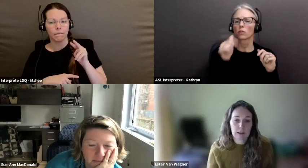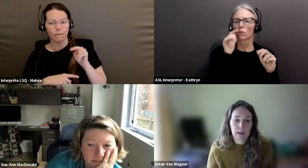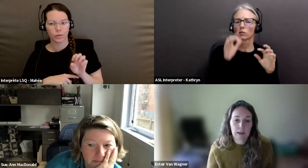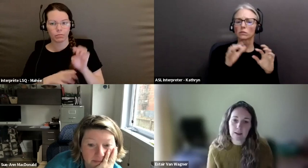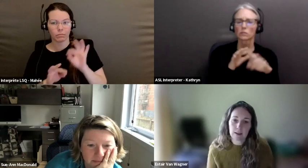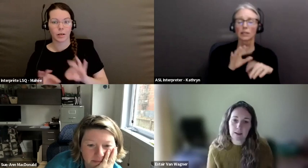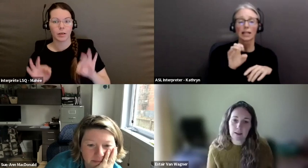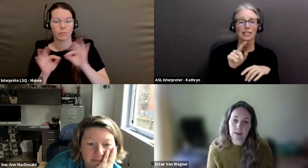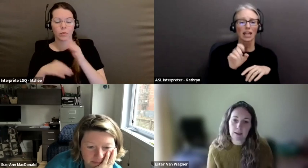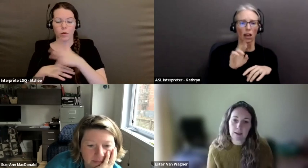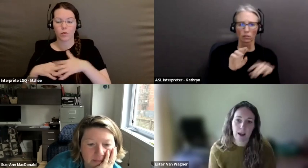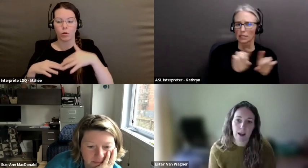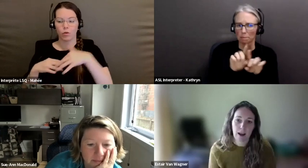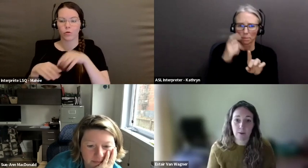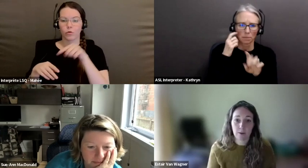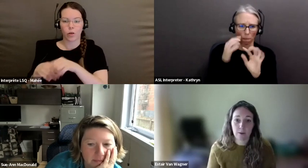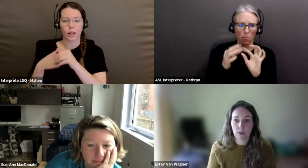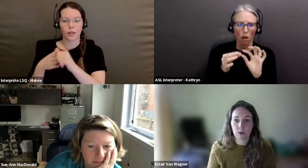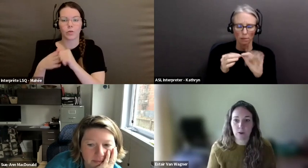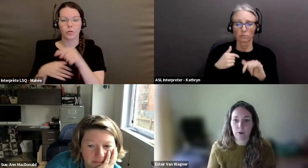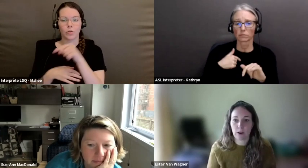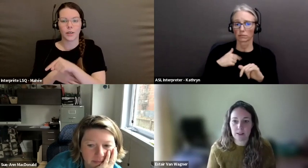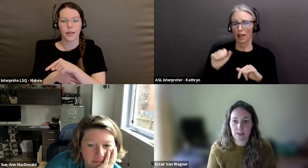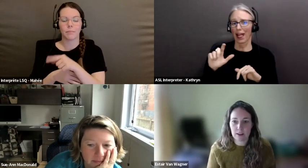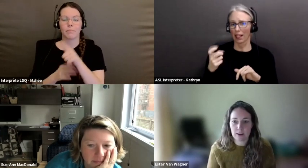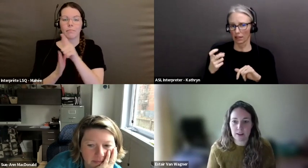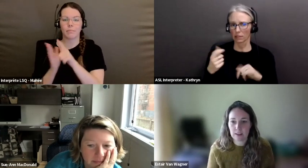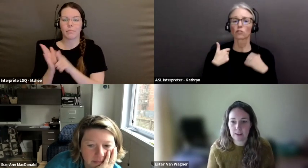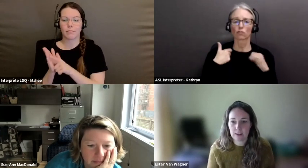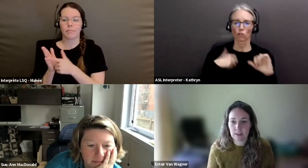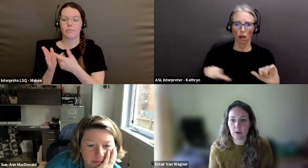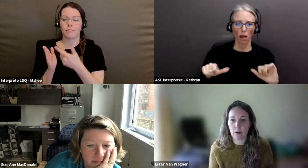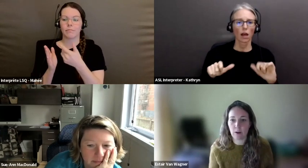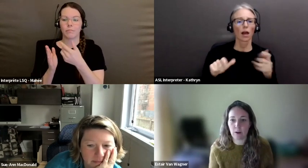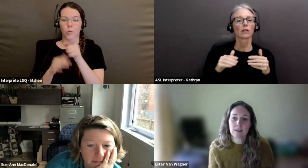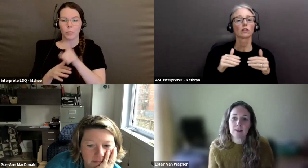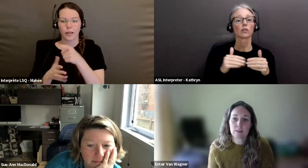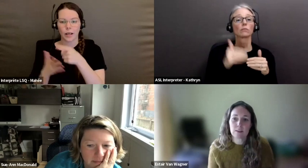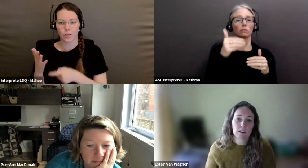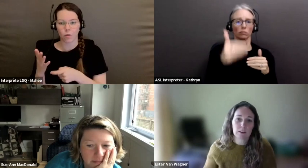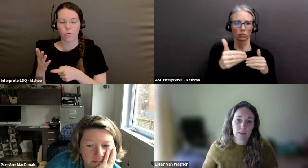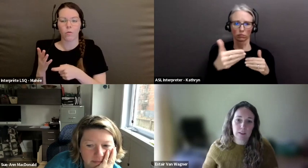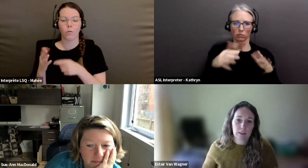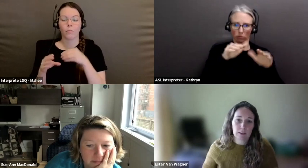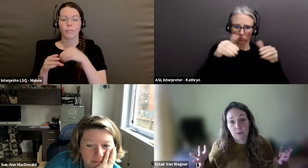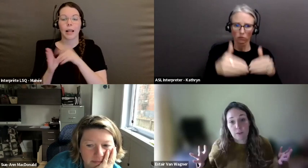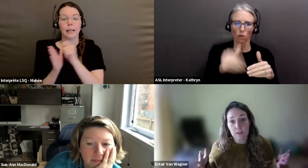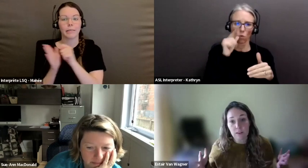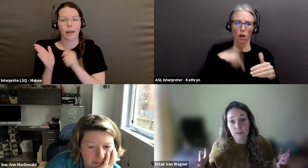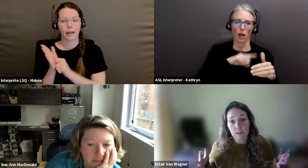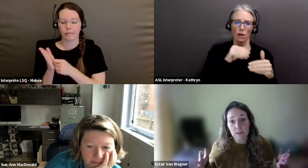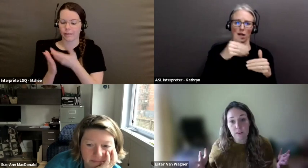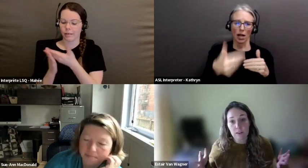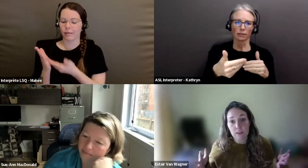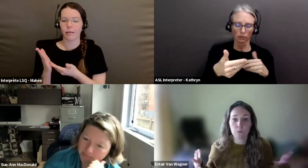treaty obligations, and this is something that Alex and I are really trying to foreground in the next stages of our work, and specifically in terms of some of the